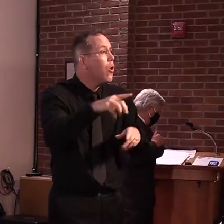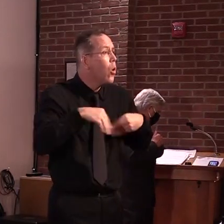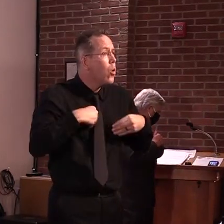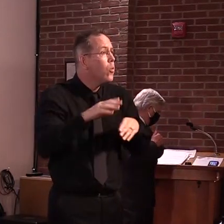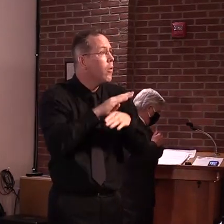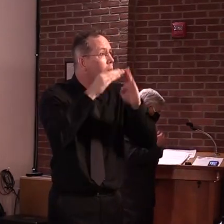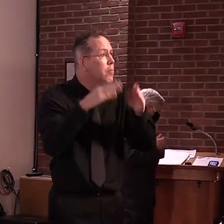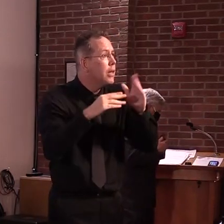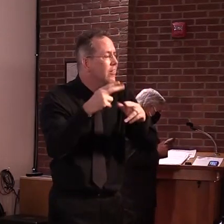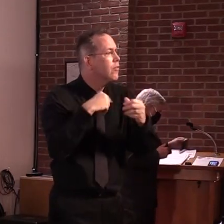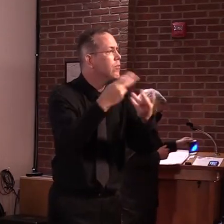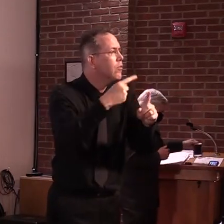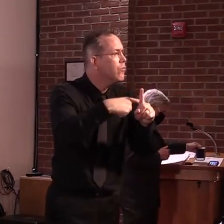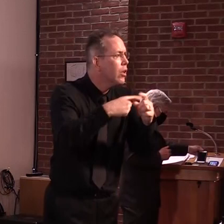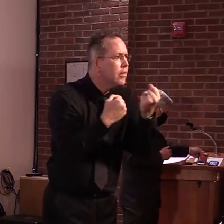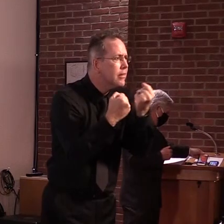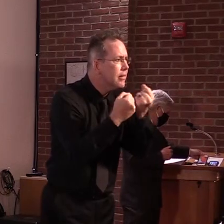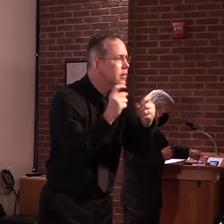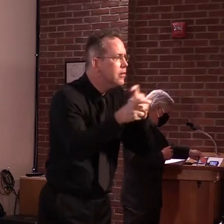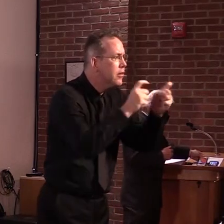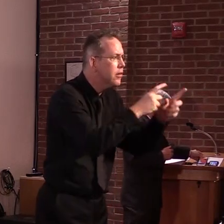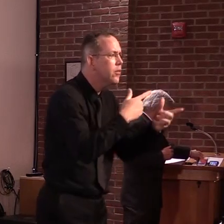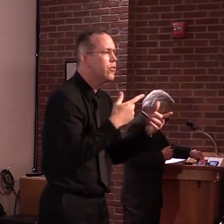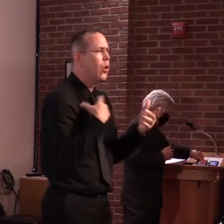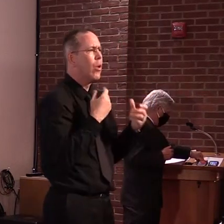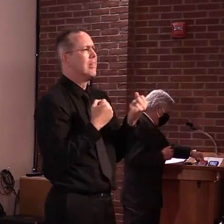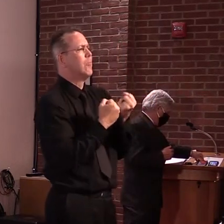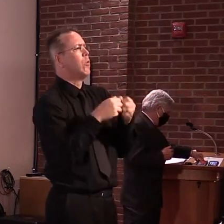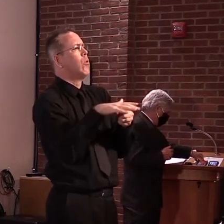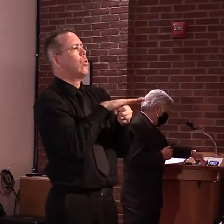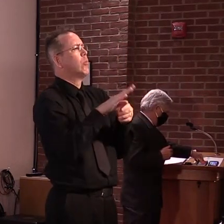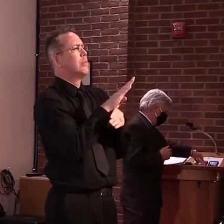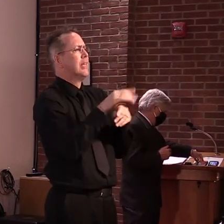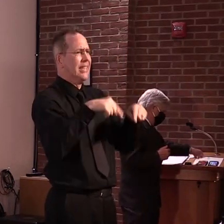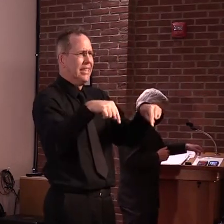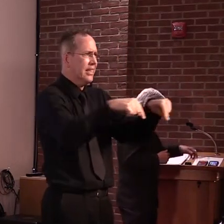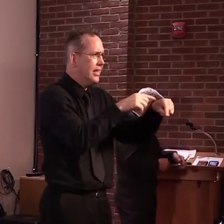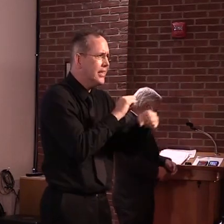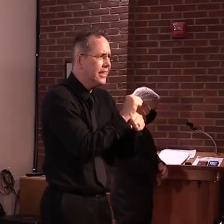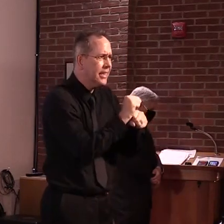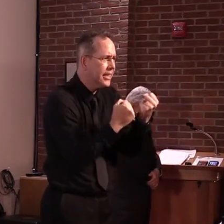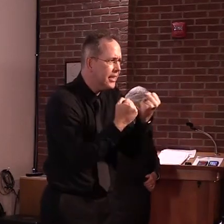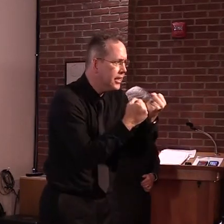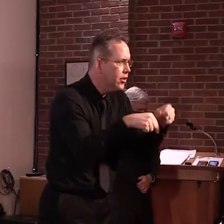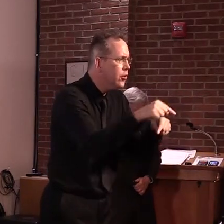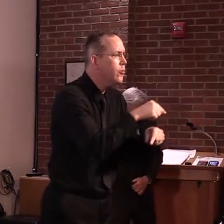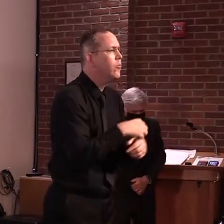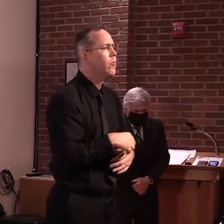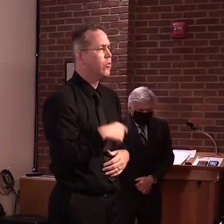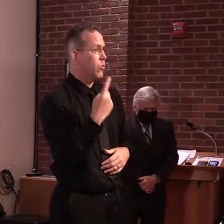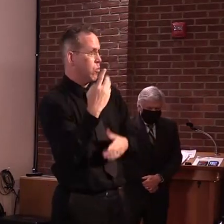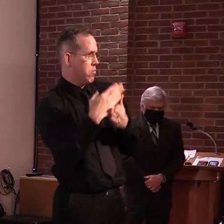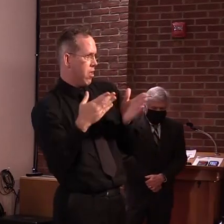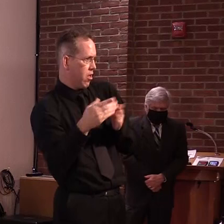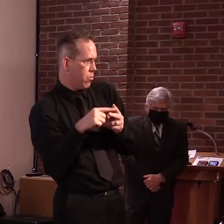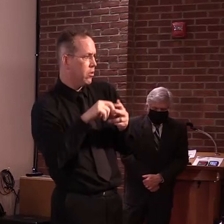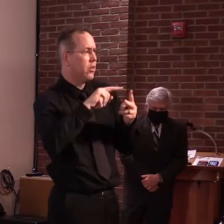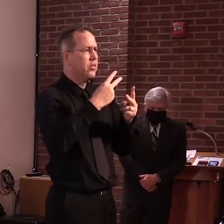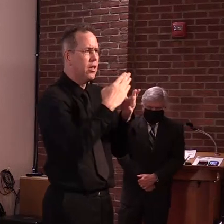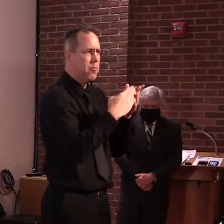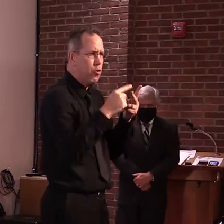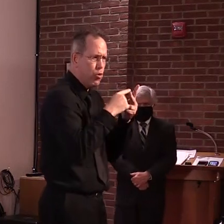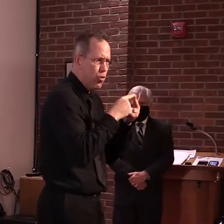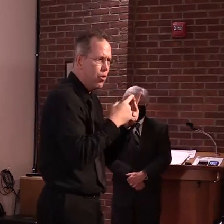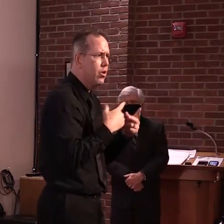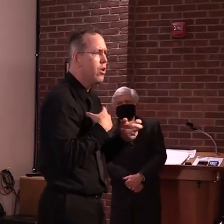businesses. For phase two, we again collaborated with communities, businesses, and other state agencies,